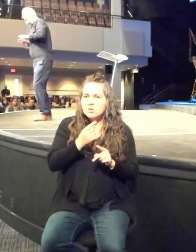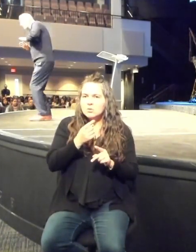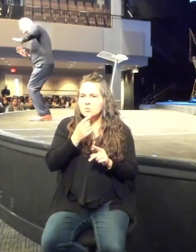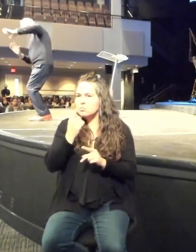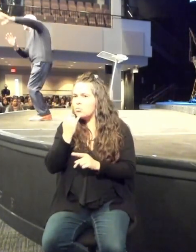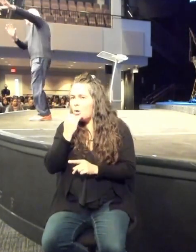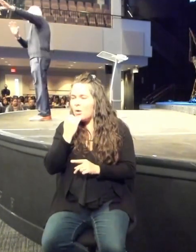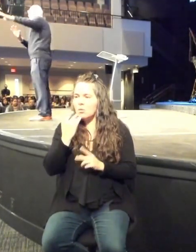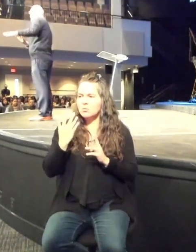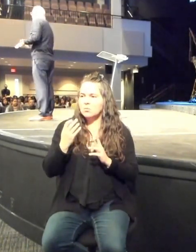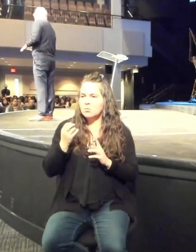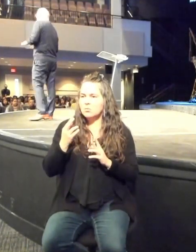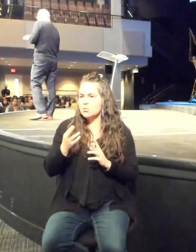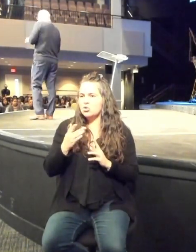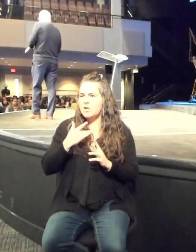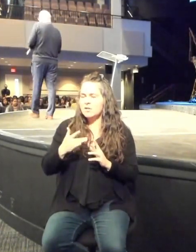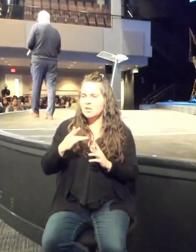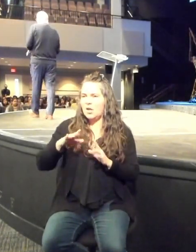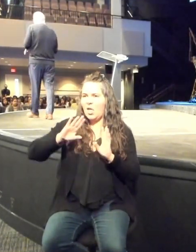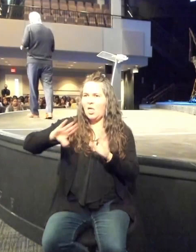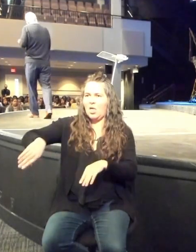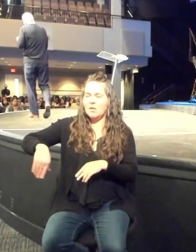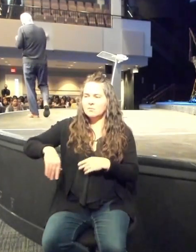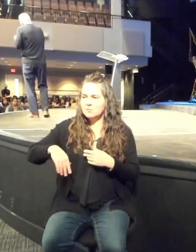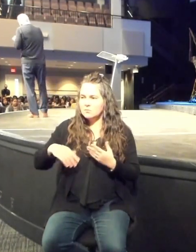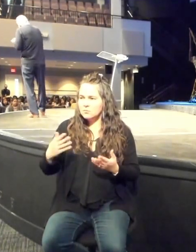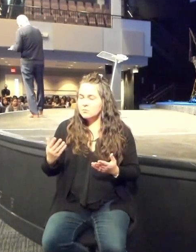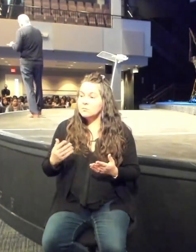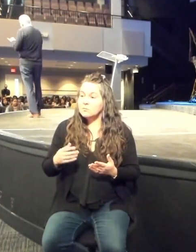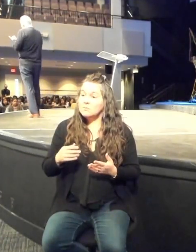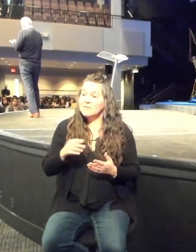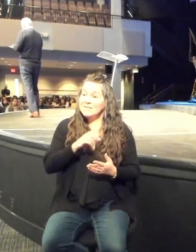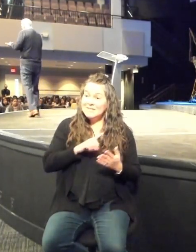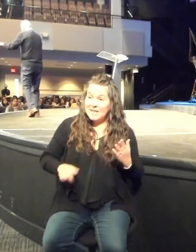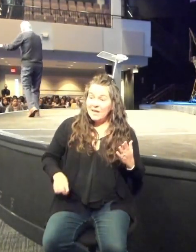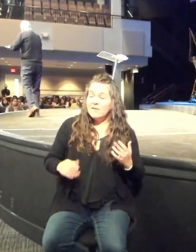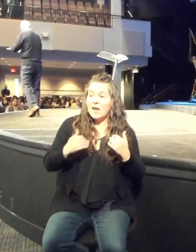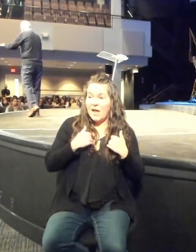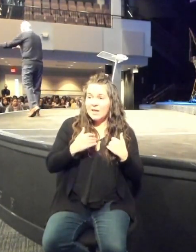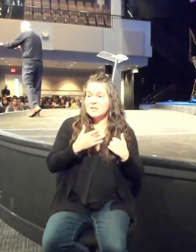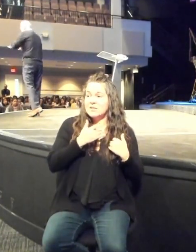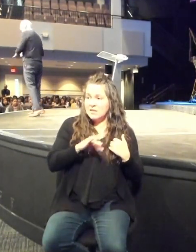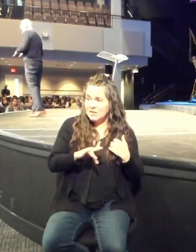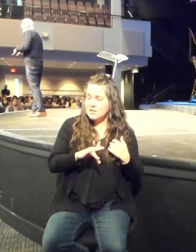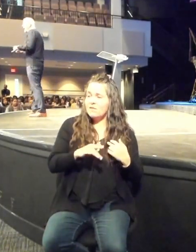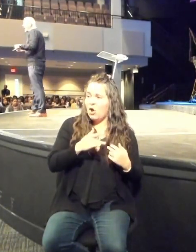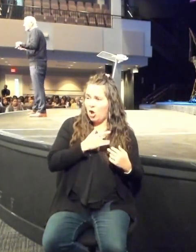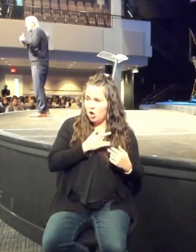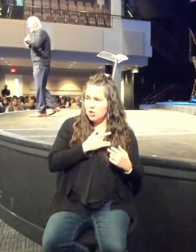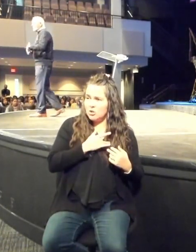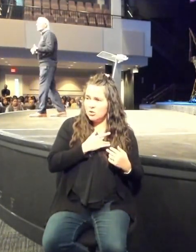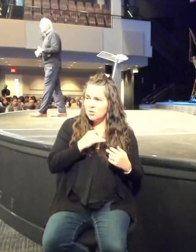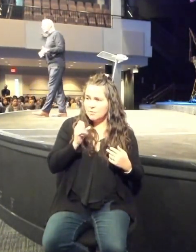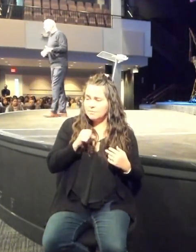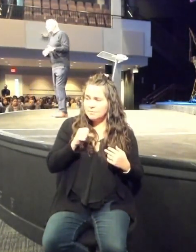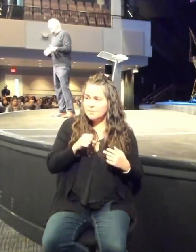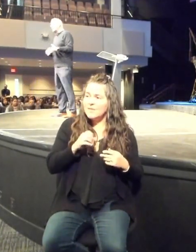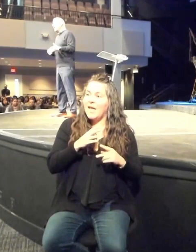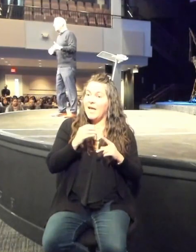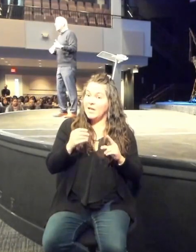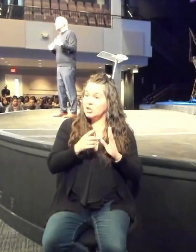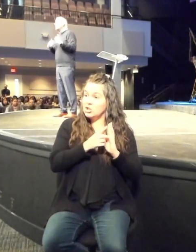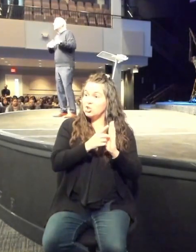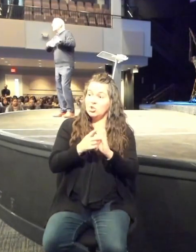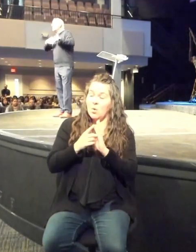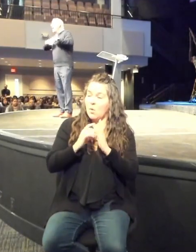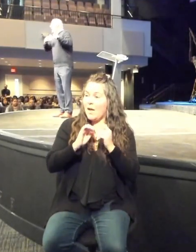or you push that away from your life. Now, David had a sensitive heart, a tender heart, a sensitive heart, and it's demonstrated in the fact that he